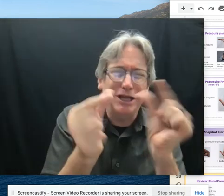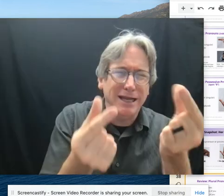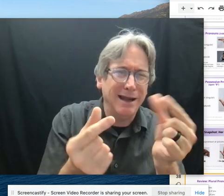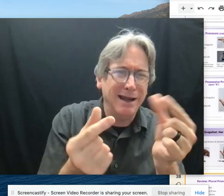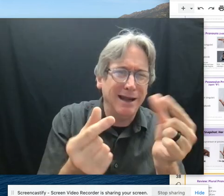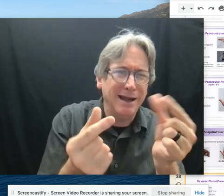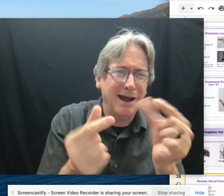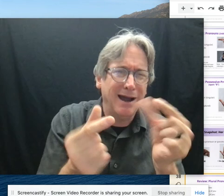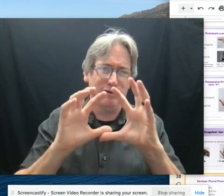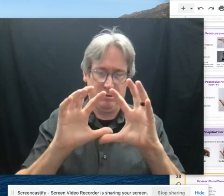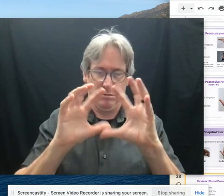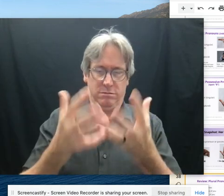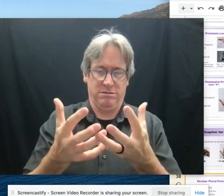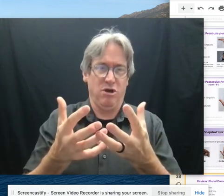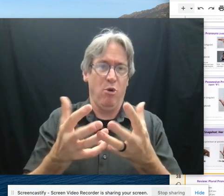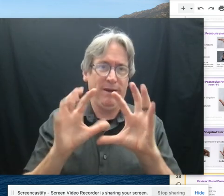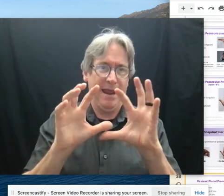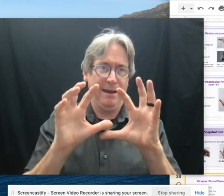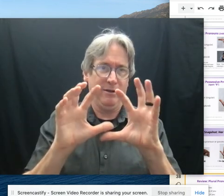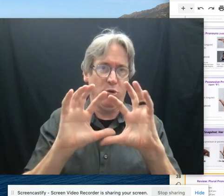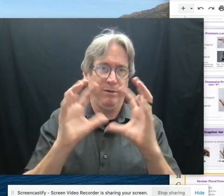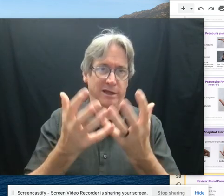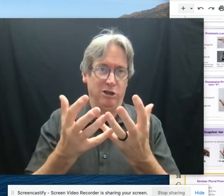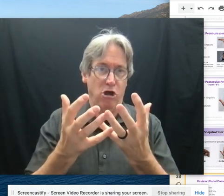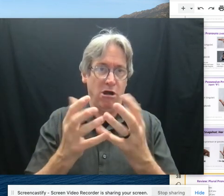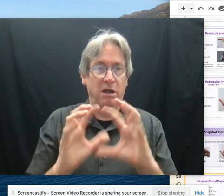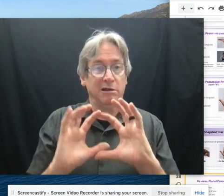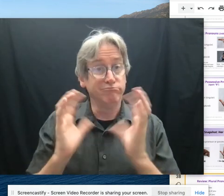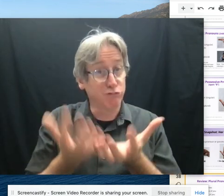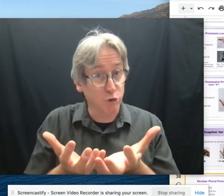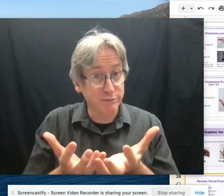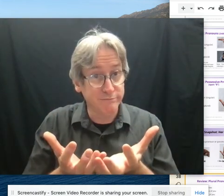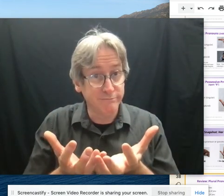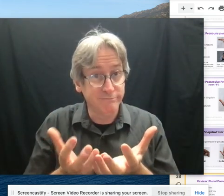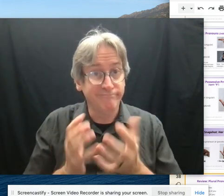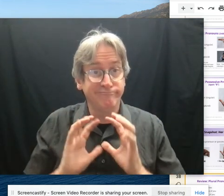a G. I prefer the open hand, the open like claw.